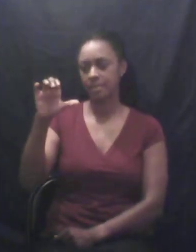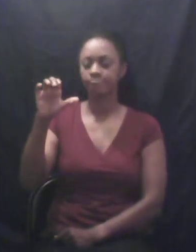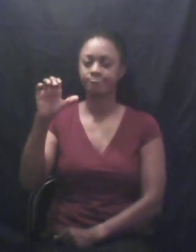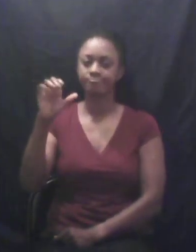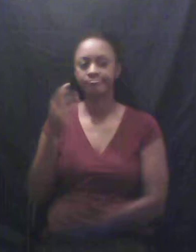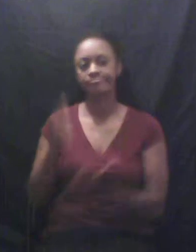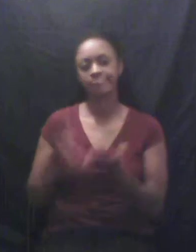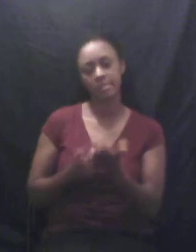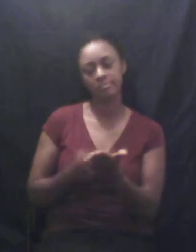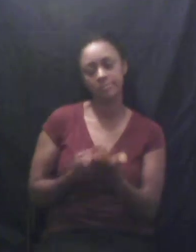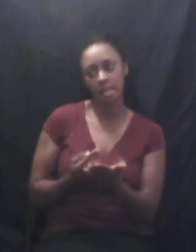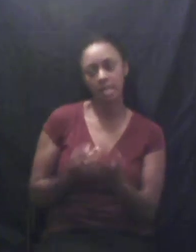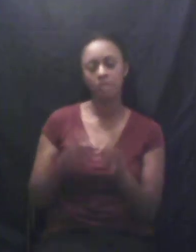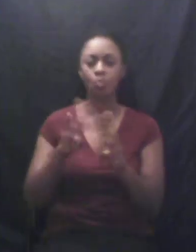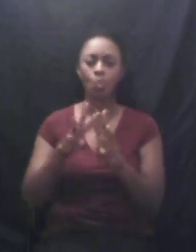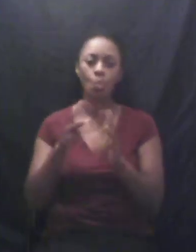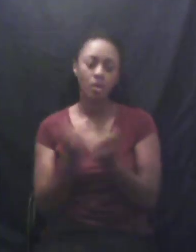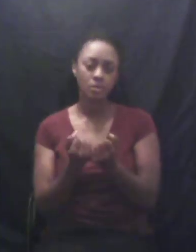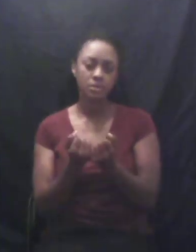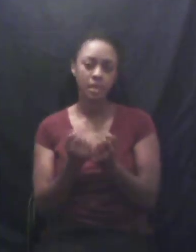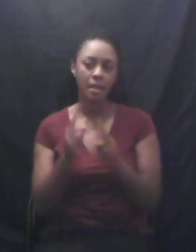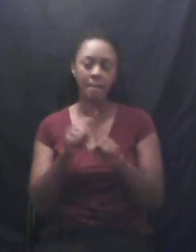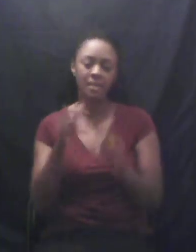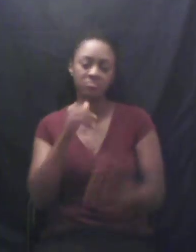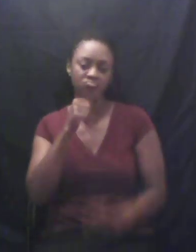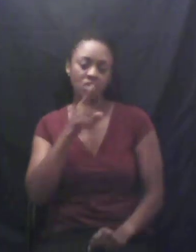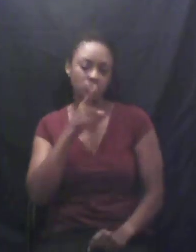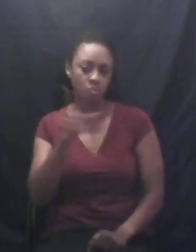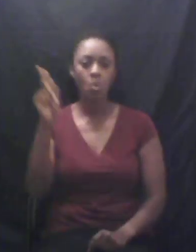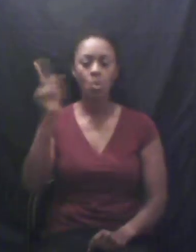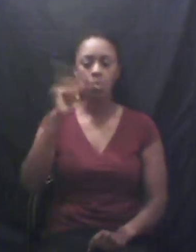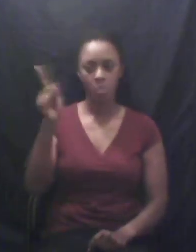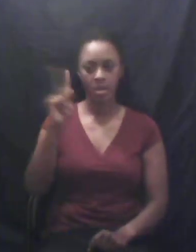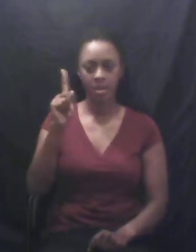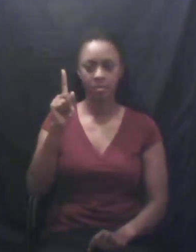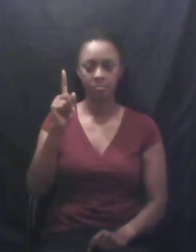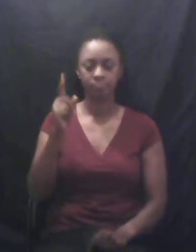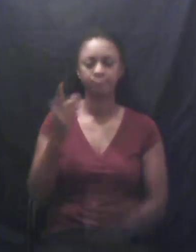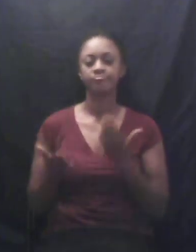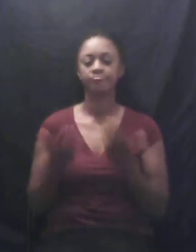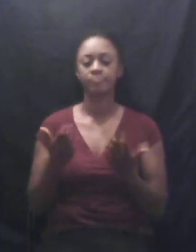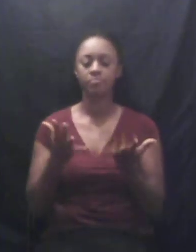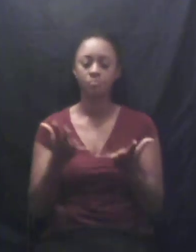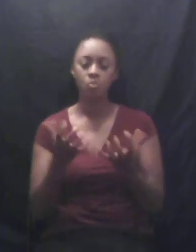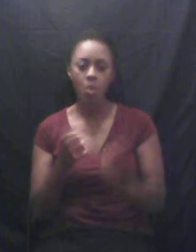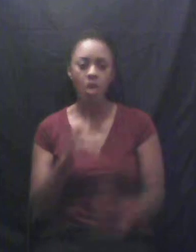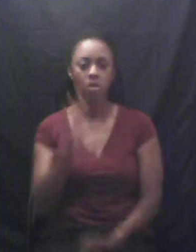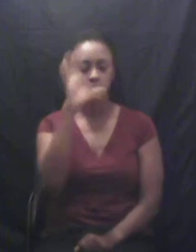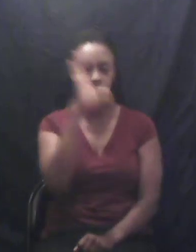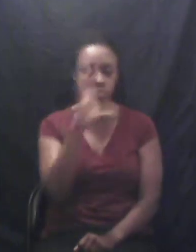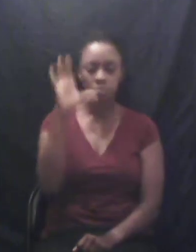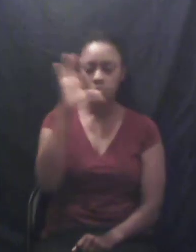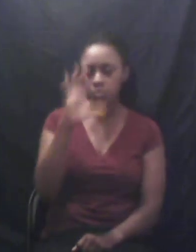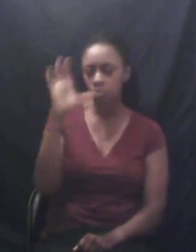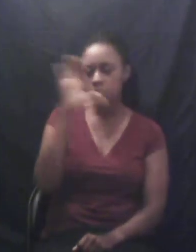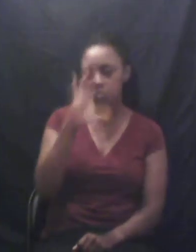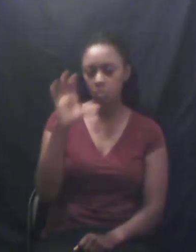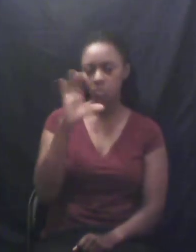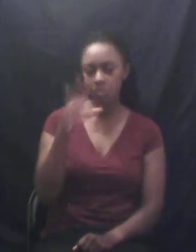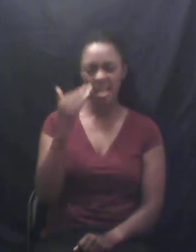So I think you would have to really look hard for finding them. I'm sure there's some out there. There must be. They're still